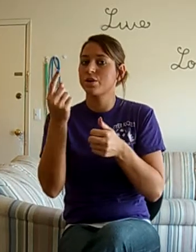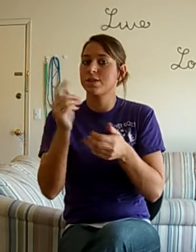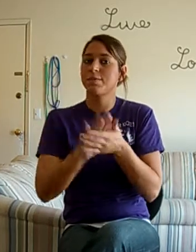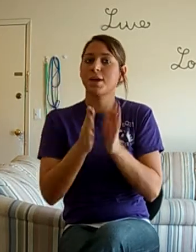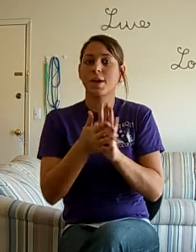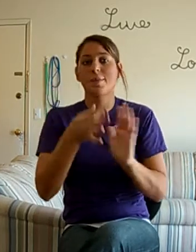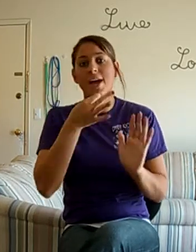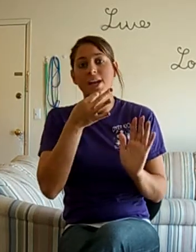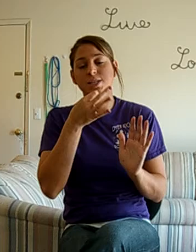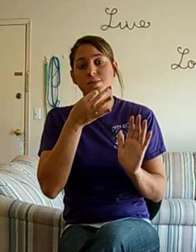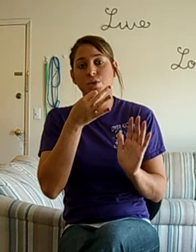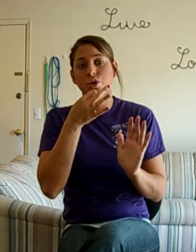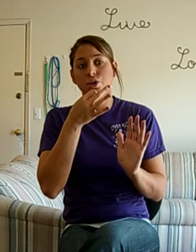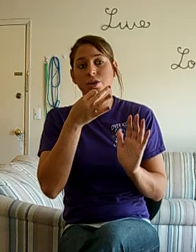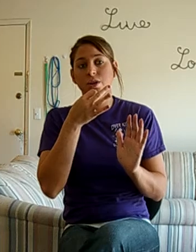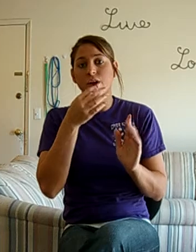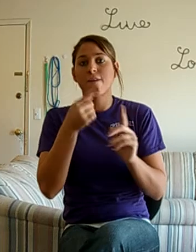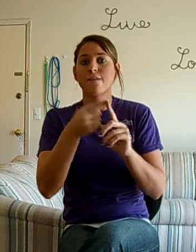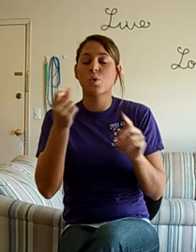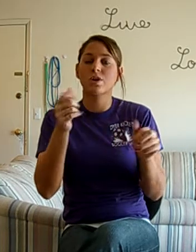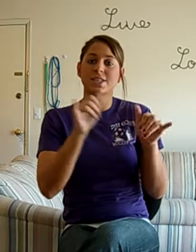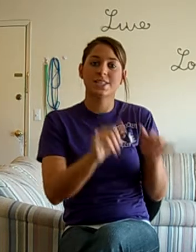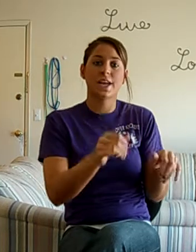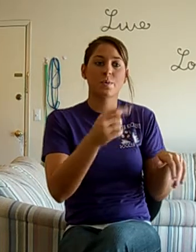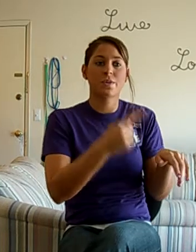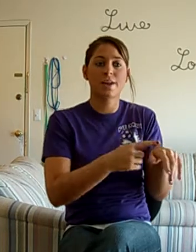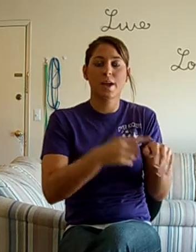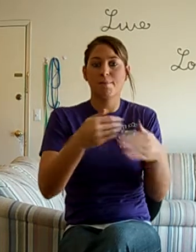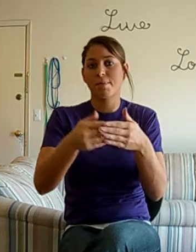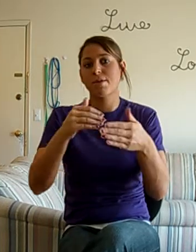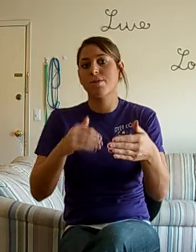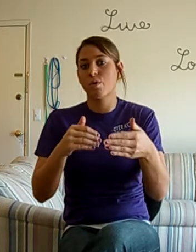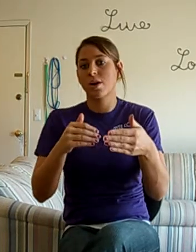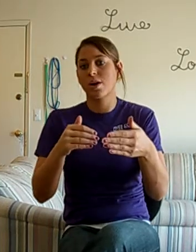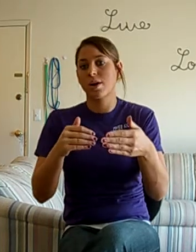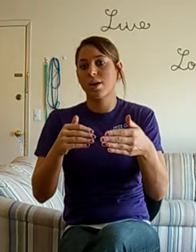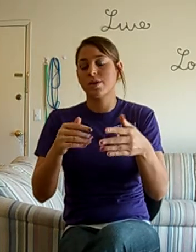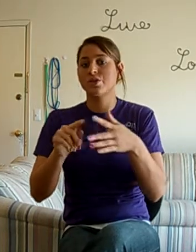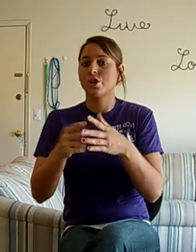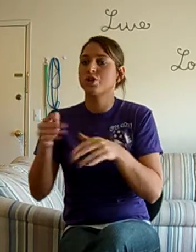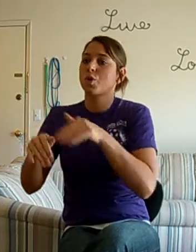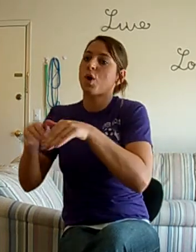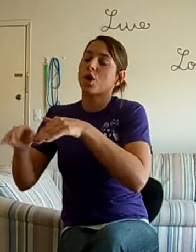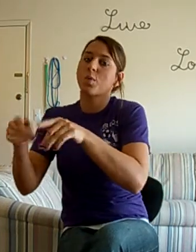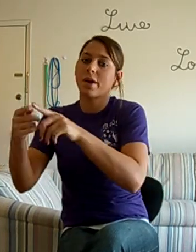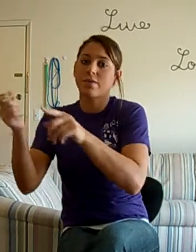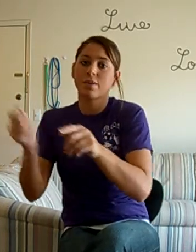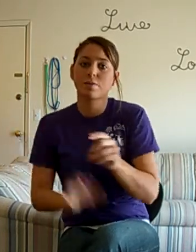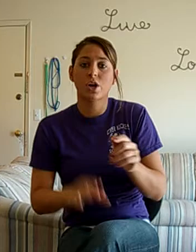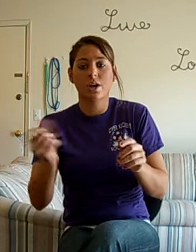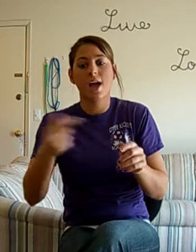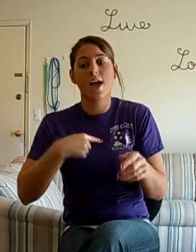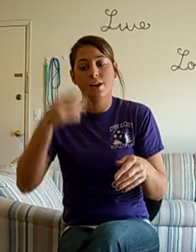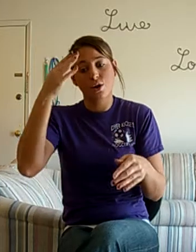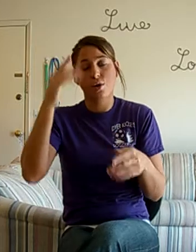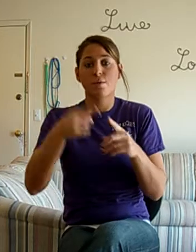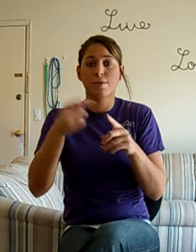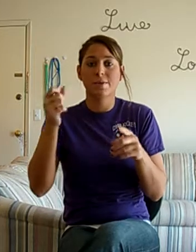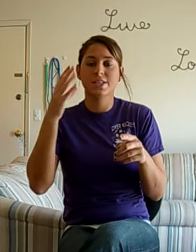stay for a certain amount of time before you begin to walk away from the dog. Now, I know from experience in teaching classes that no matter